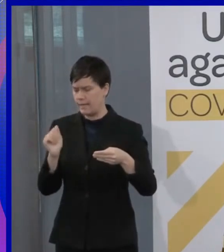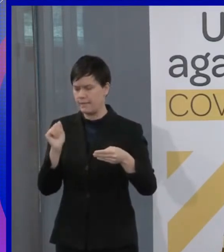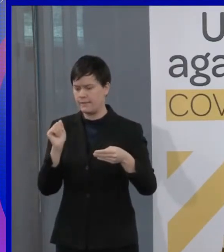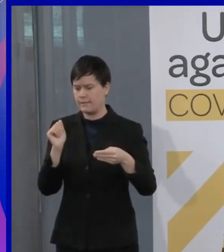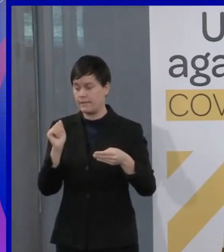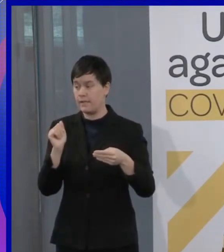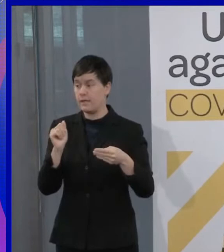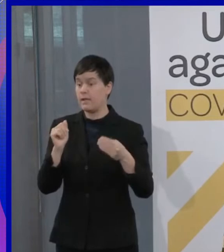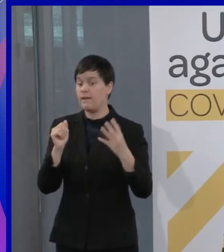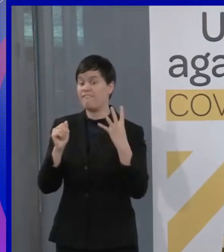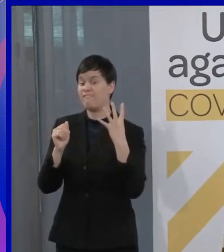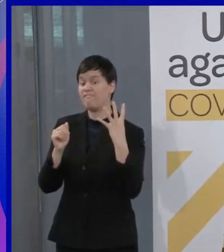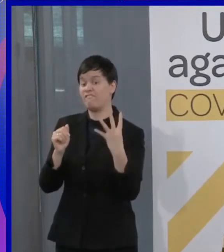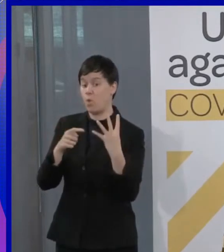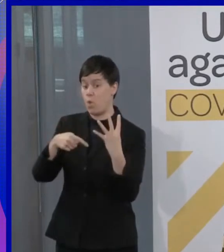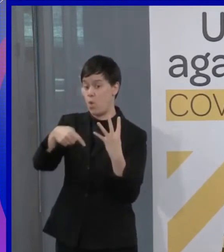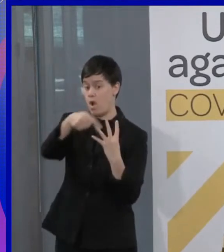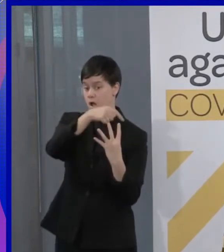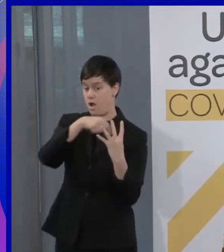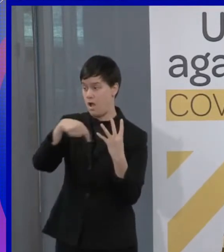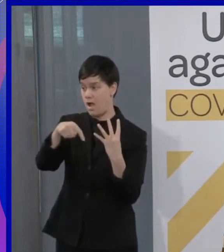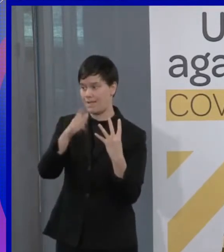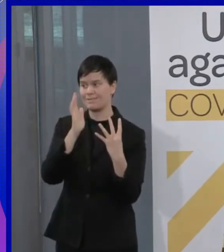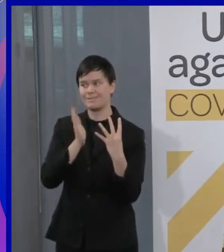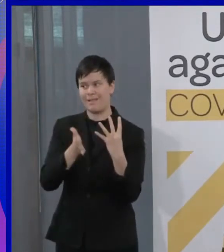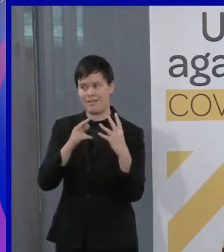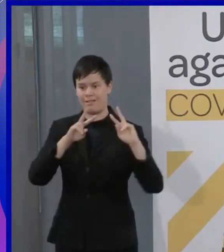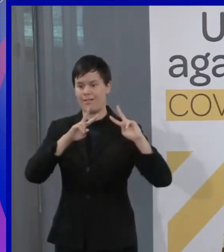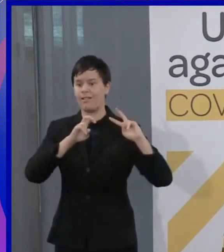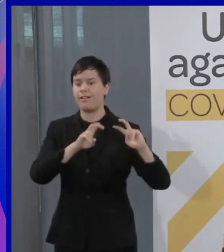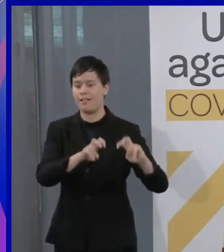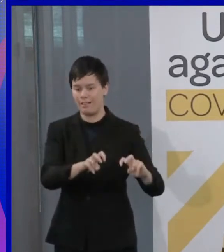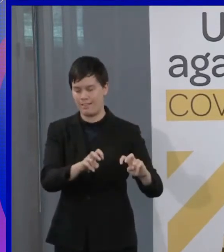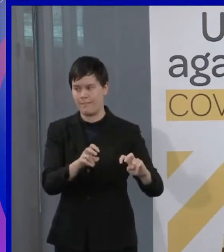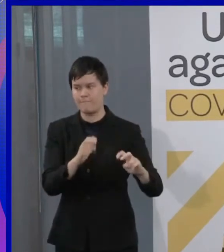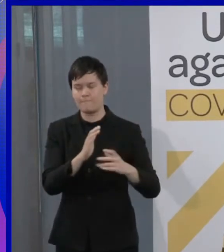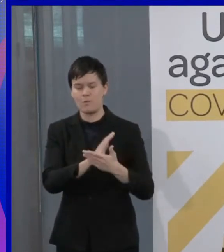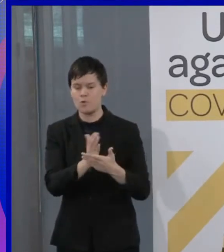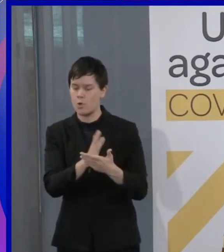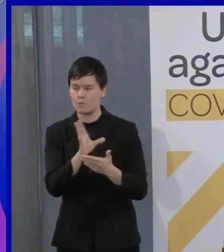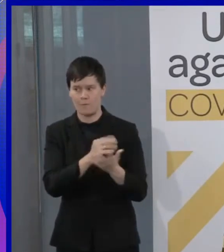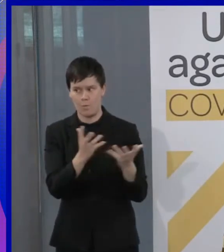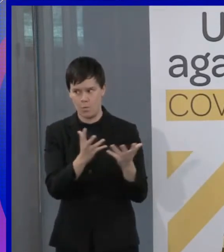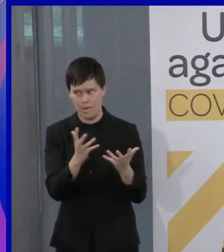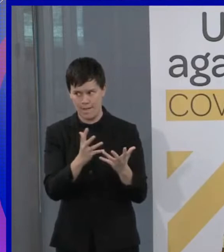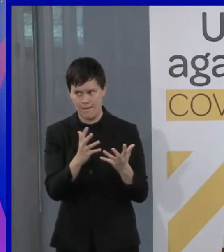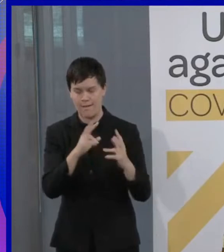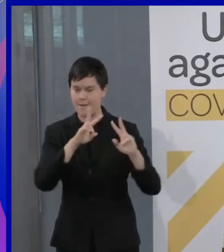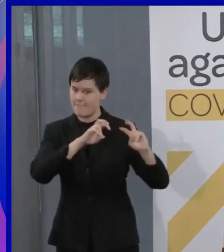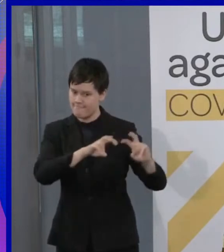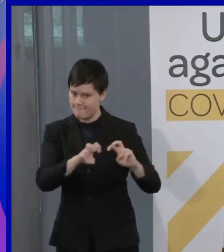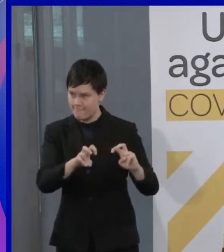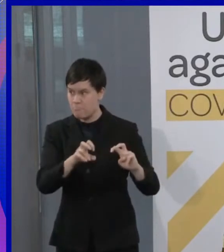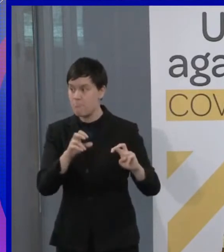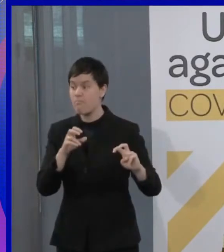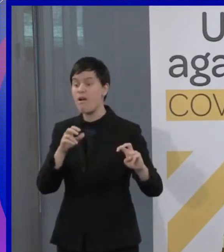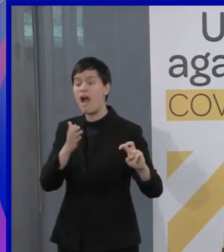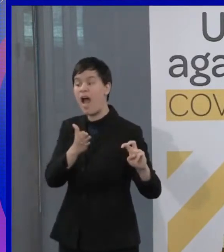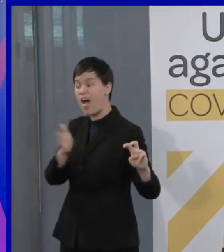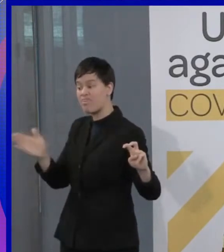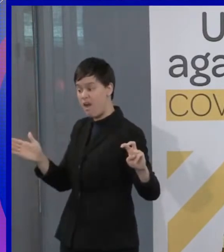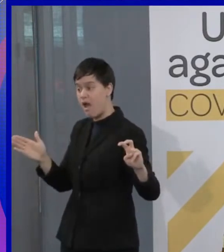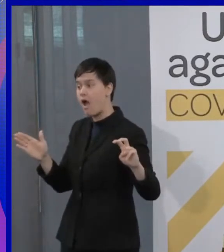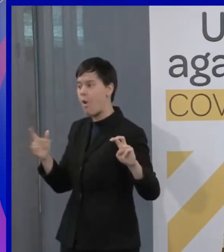under investigation, the genomic sequencing will help there, but the sense we have is that we are dealing at the moment